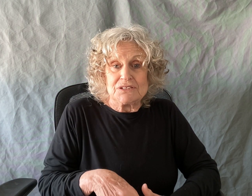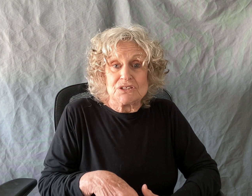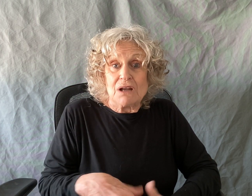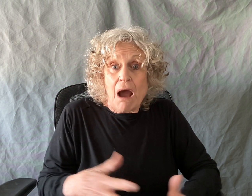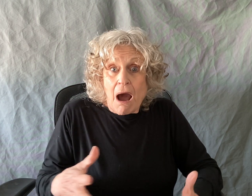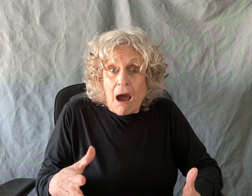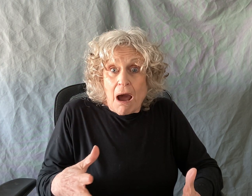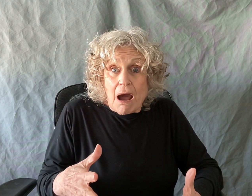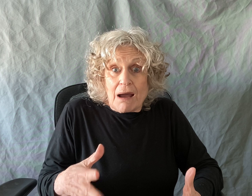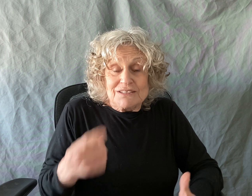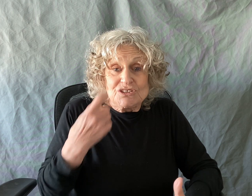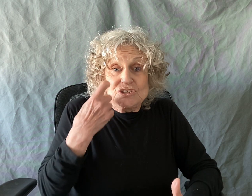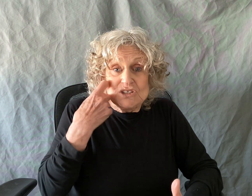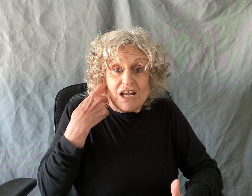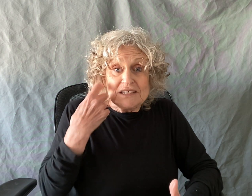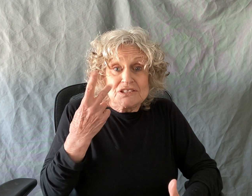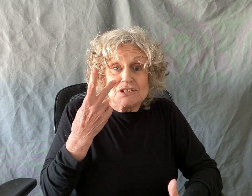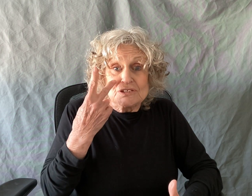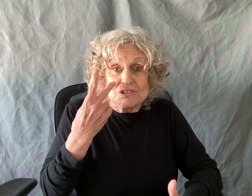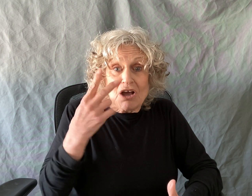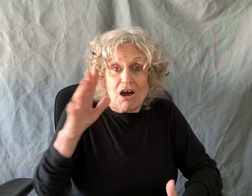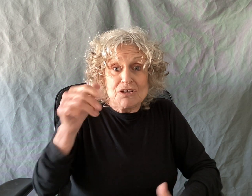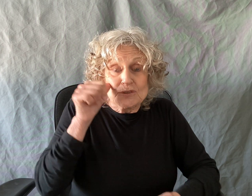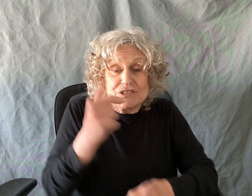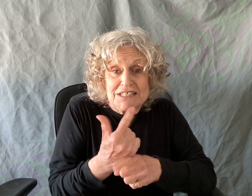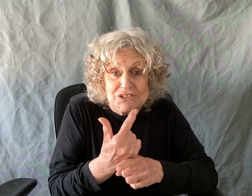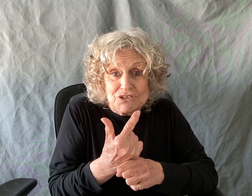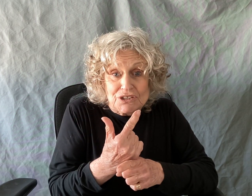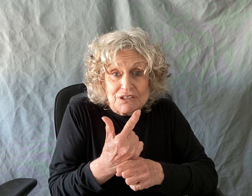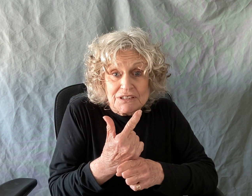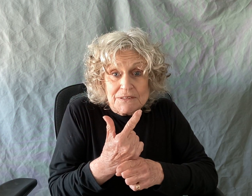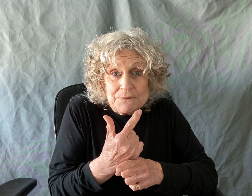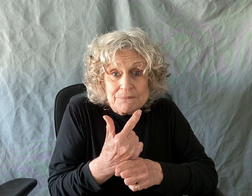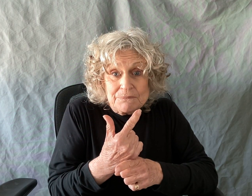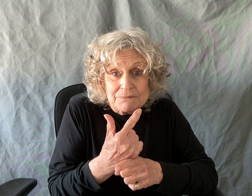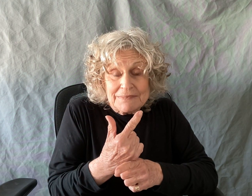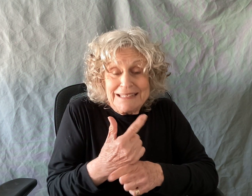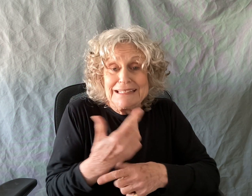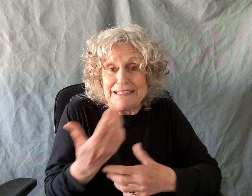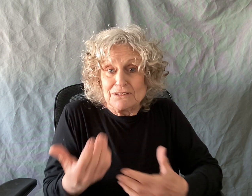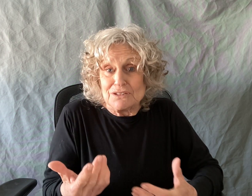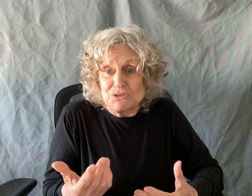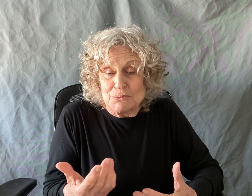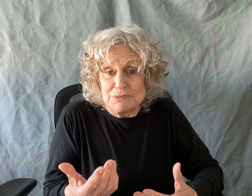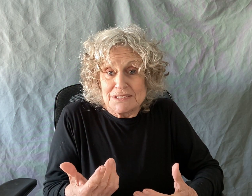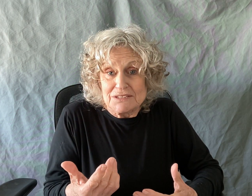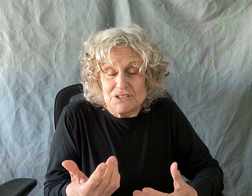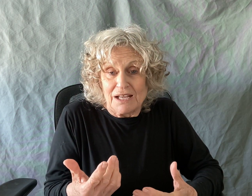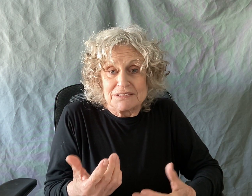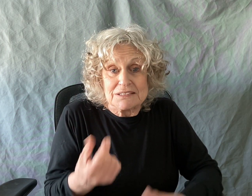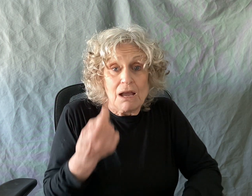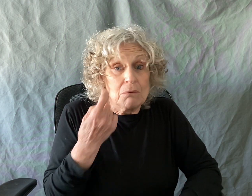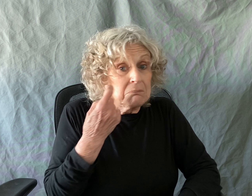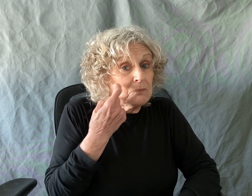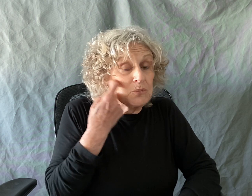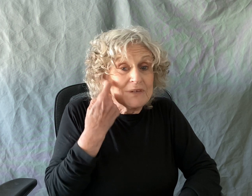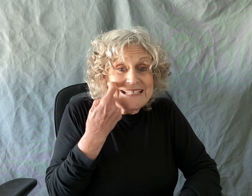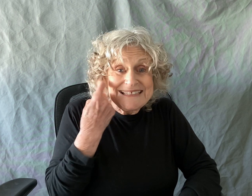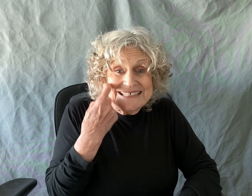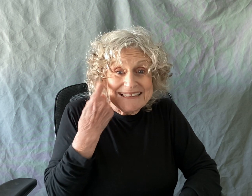attention, just saw your sister. In English, we would say just.